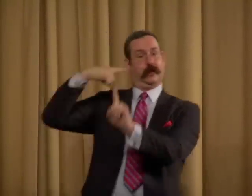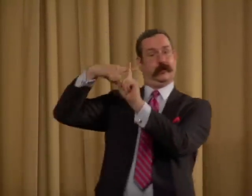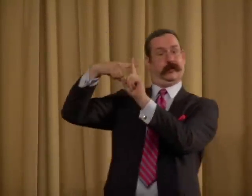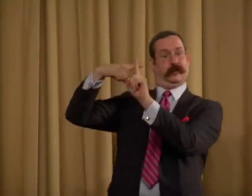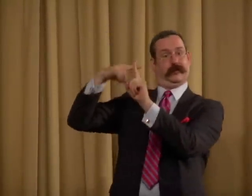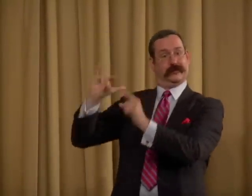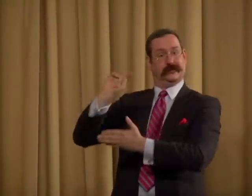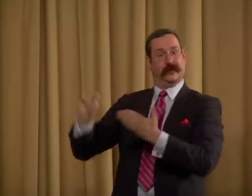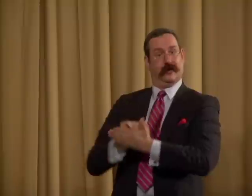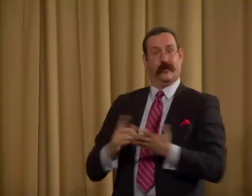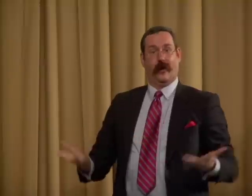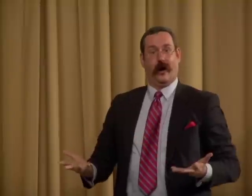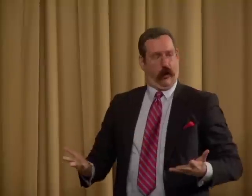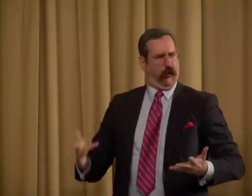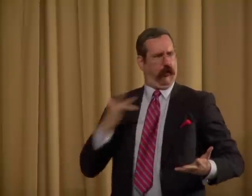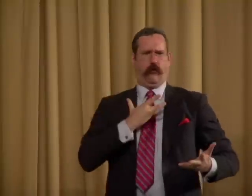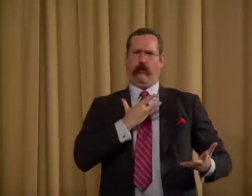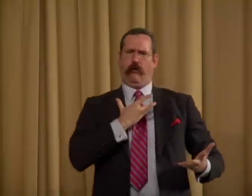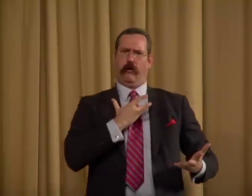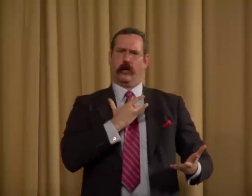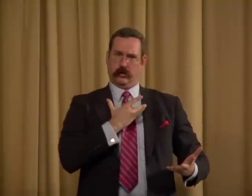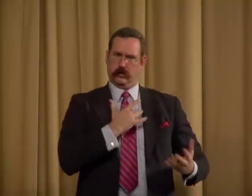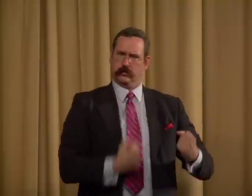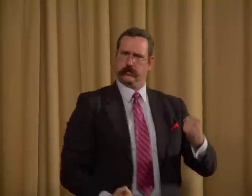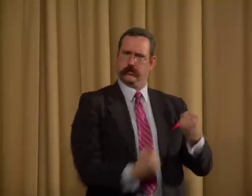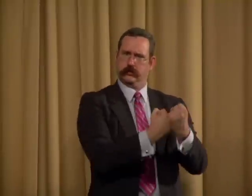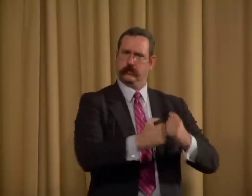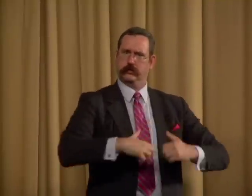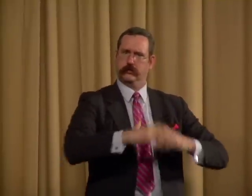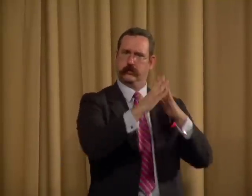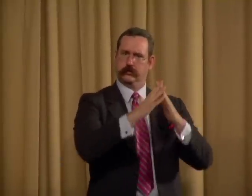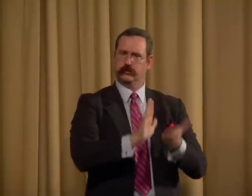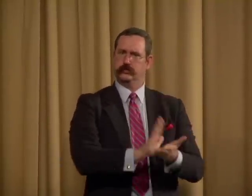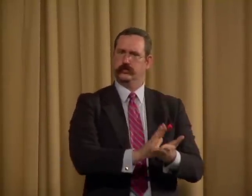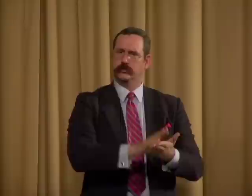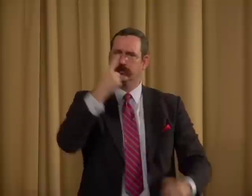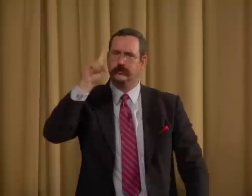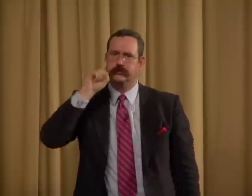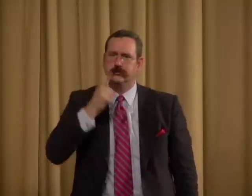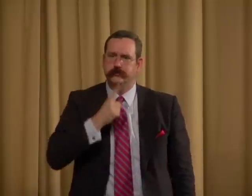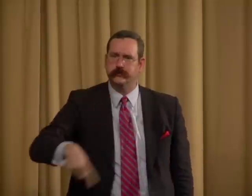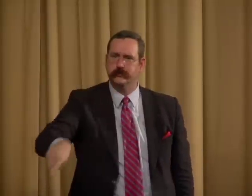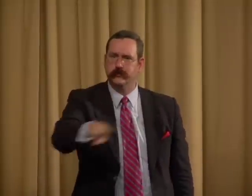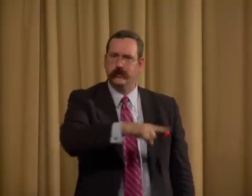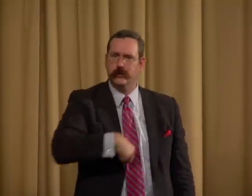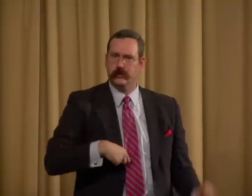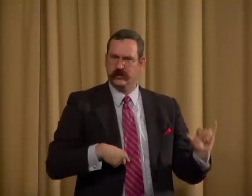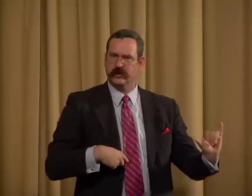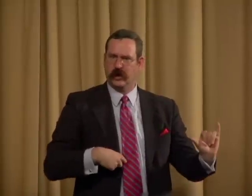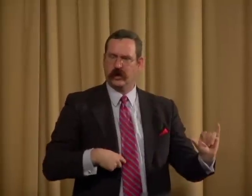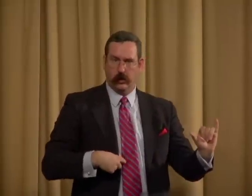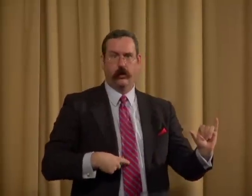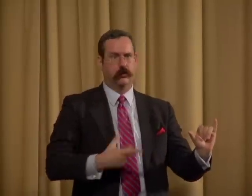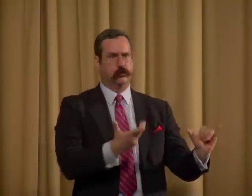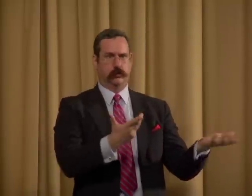One of the positive aspects of this period was the establishment of the School for the Deaf.